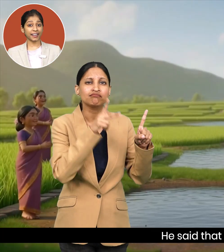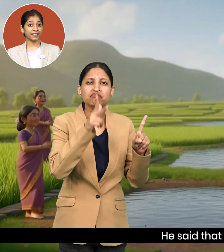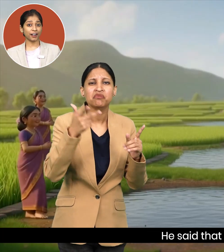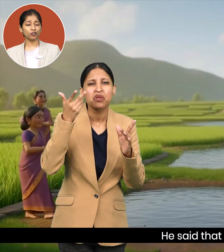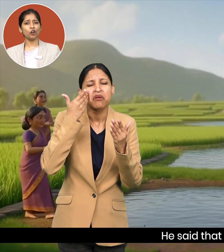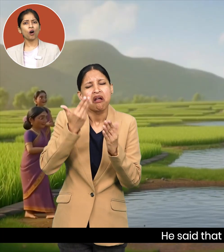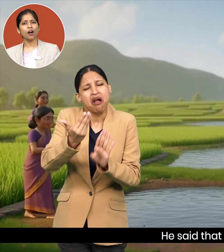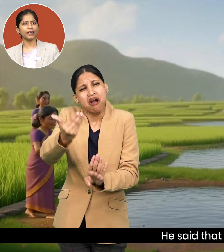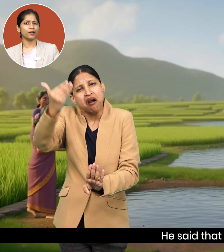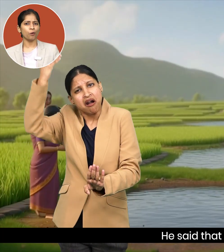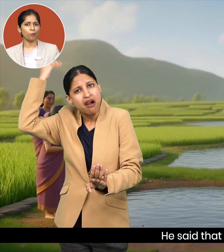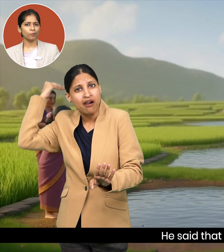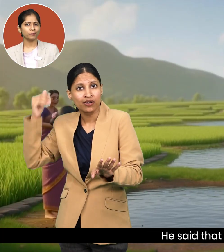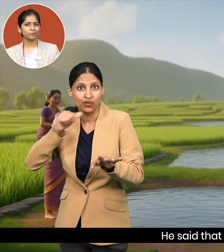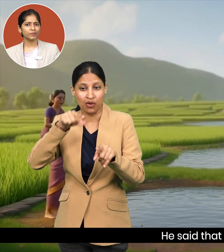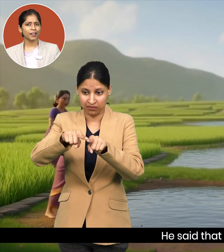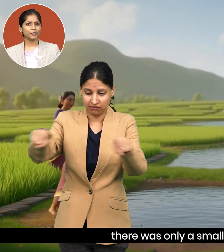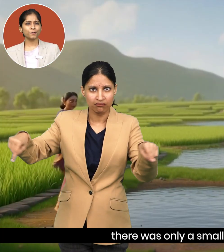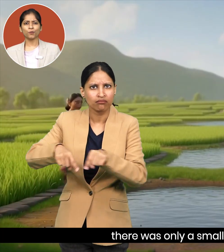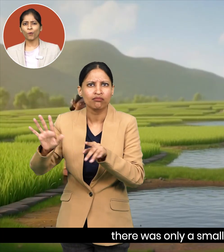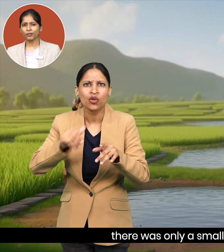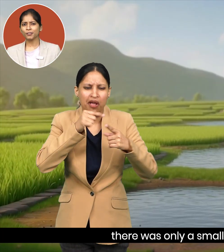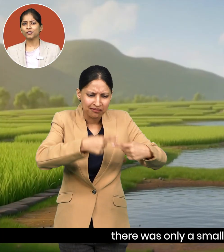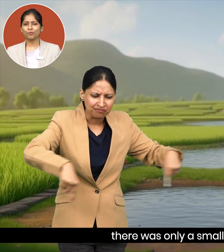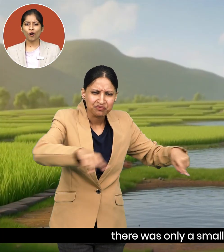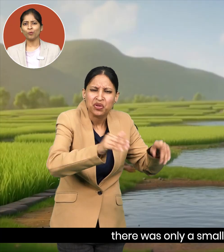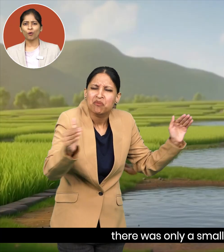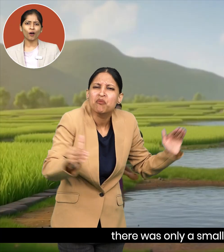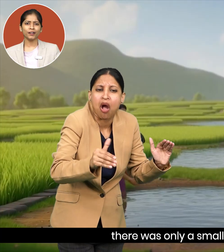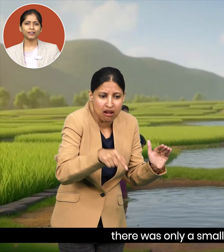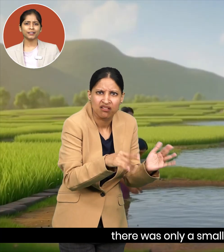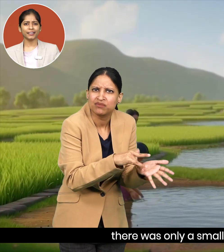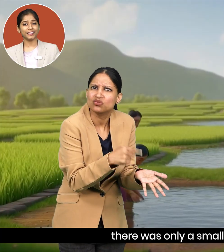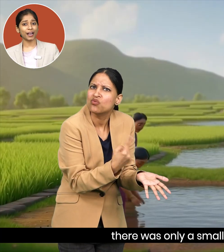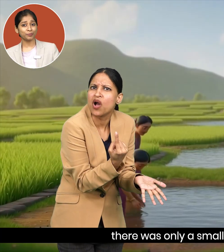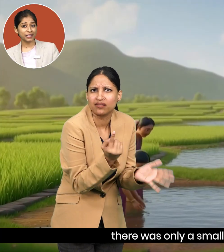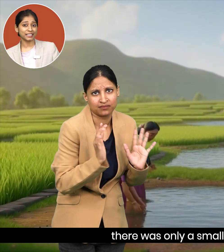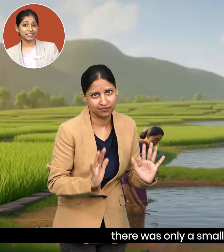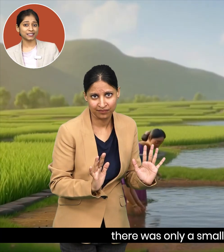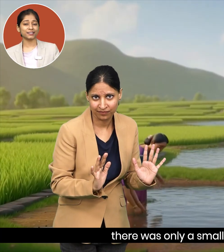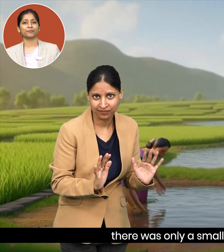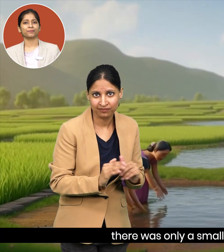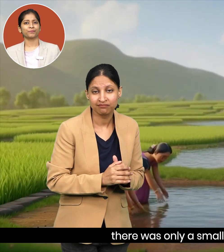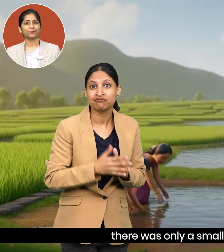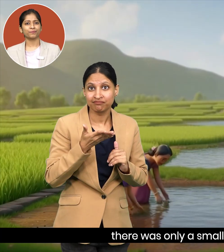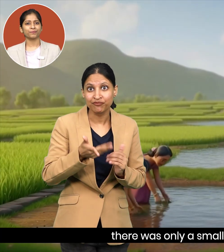He said that long ago, there was only a small pond in that